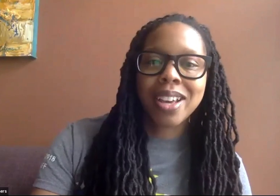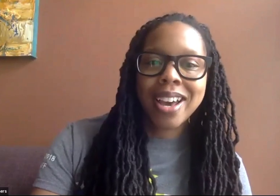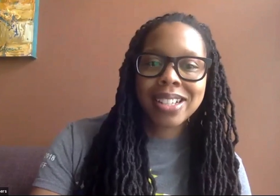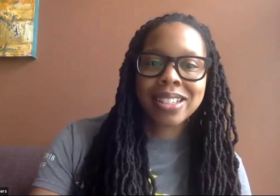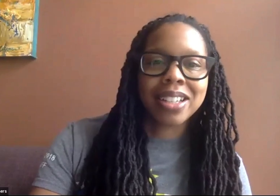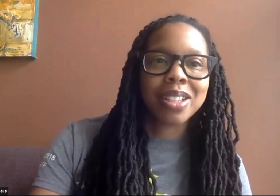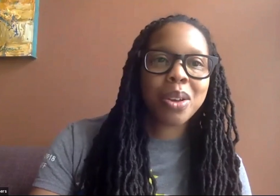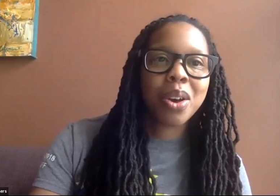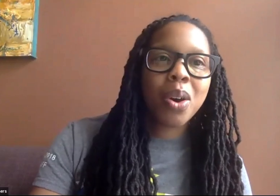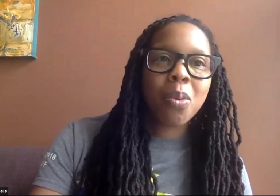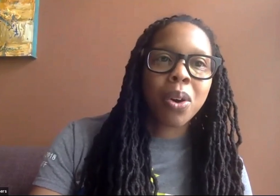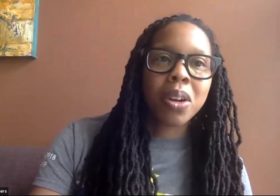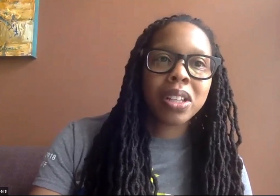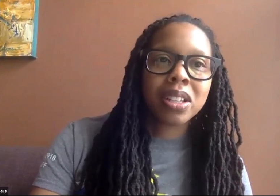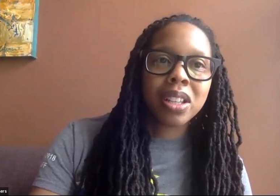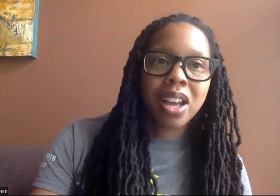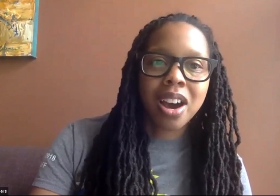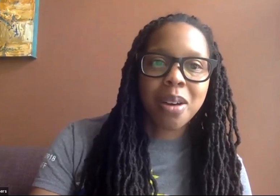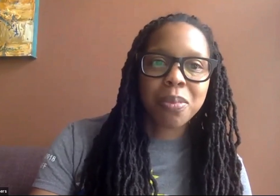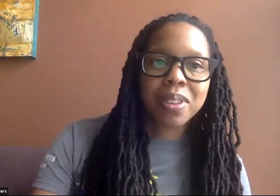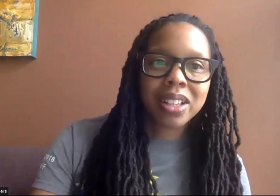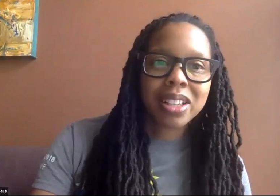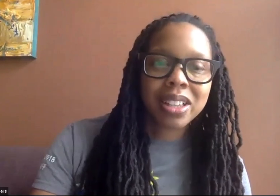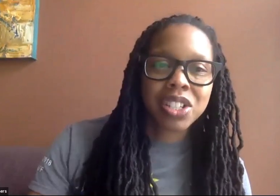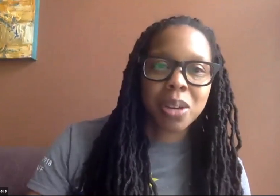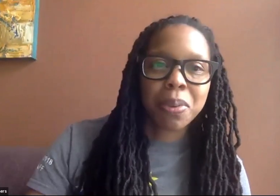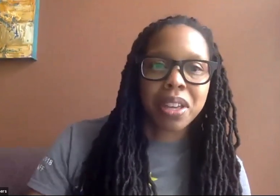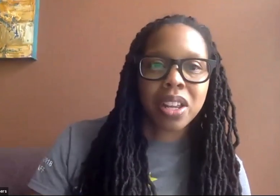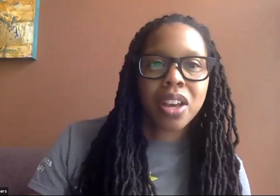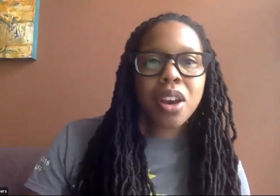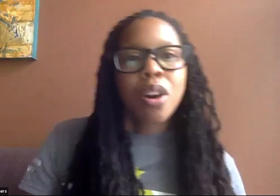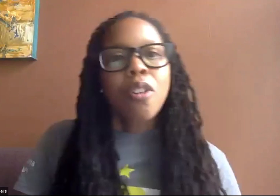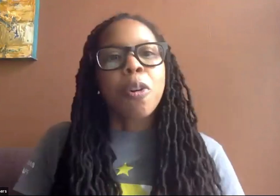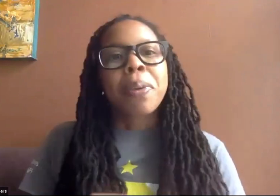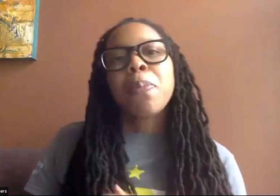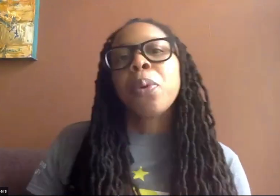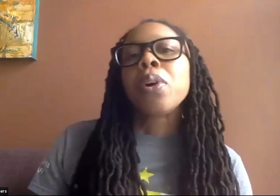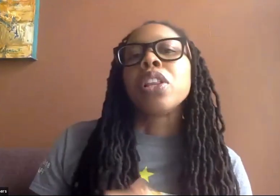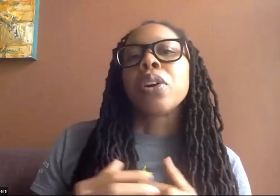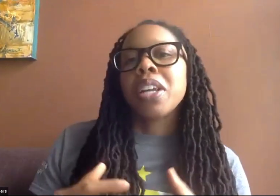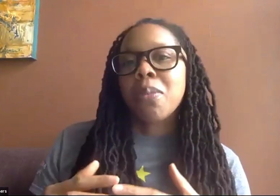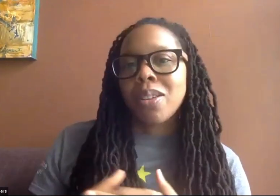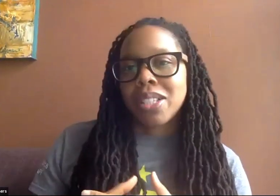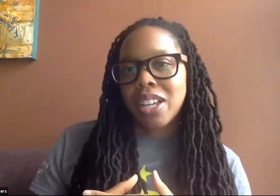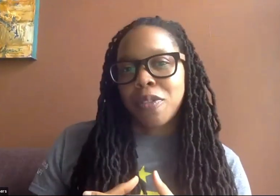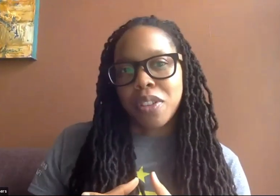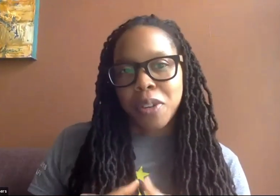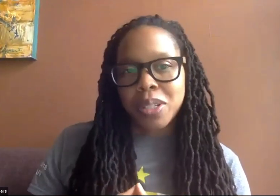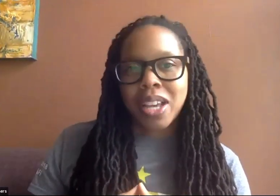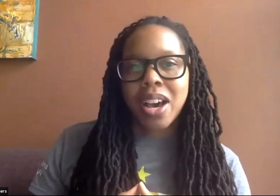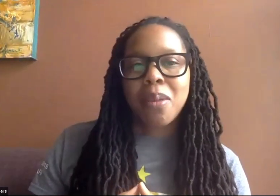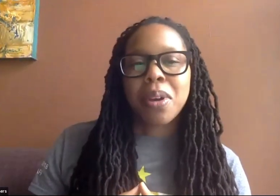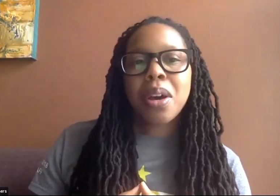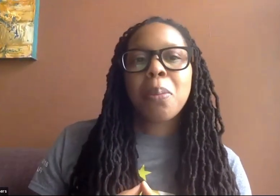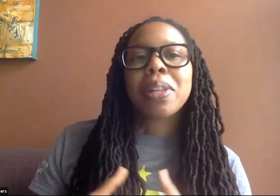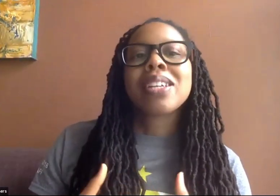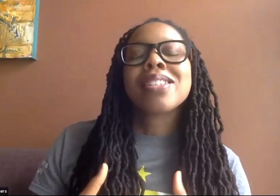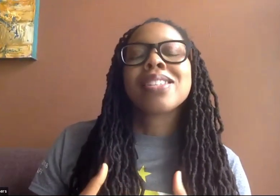members. Excellent. Well, Courtland, let's jump in. For people who are learning about SNCC for the first